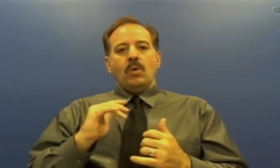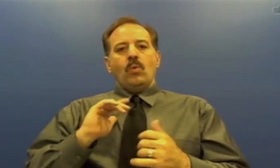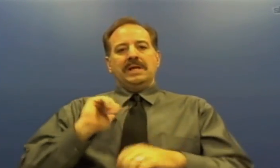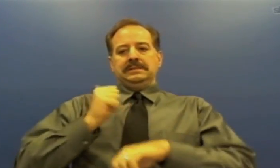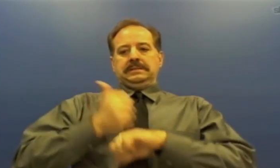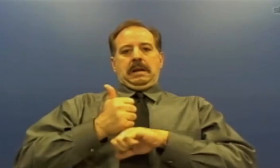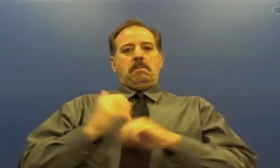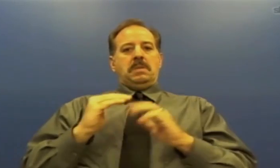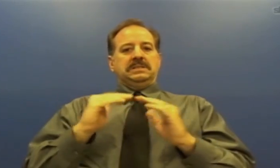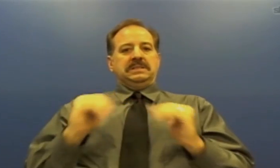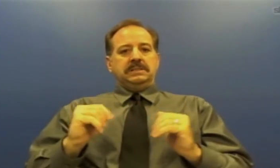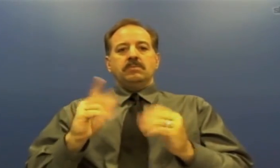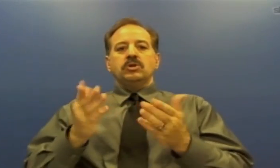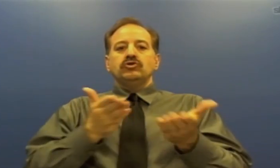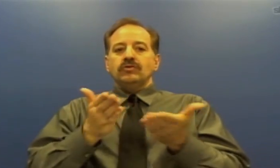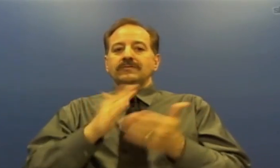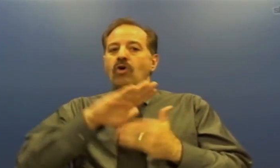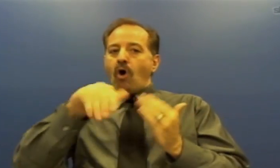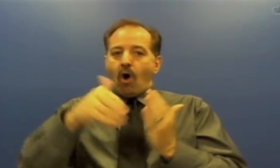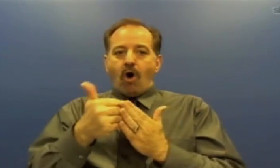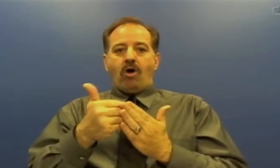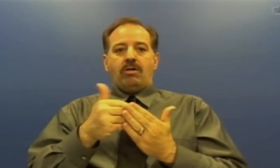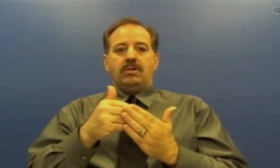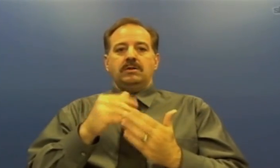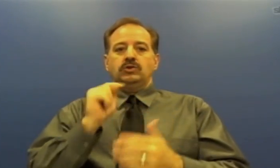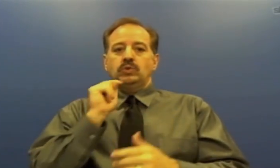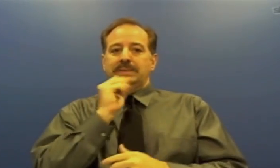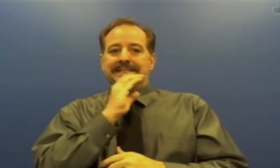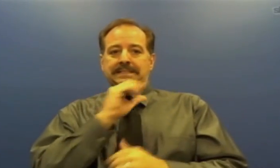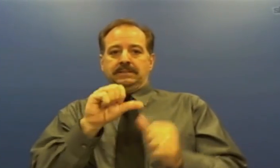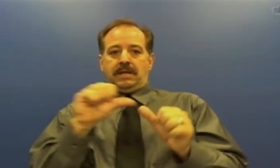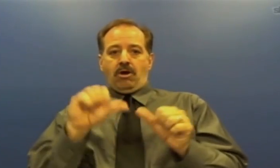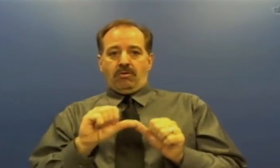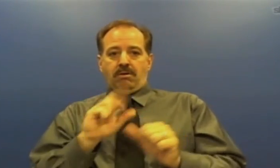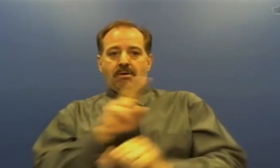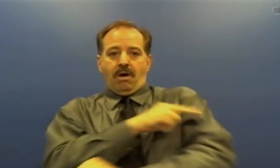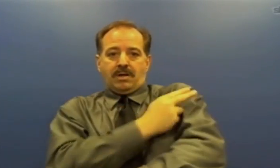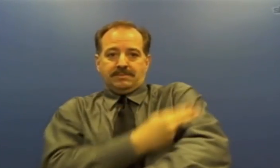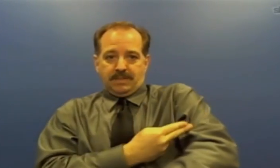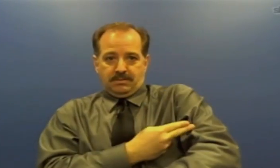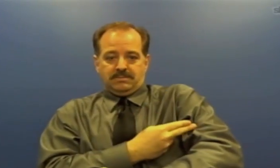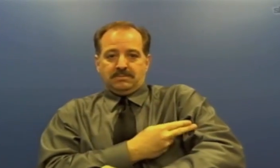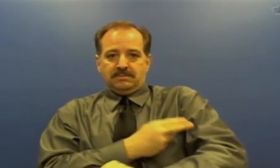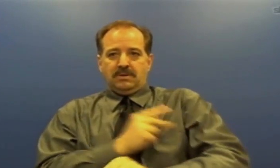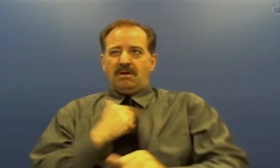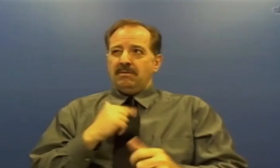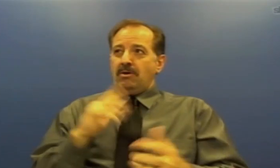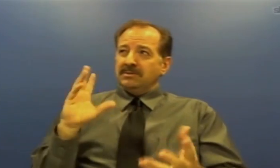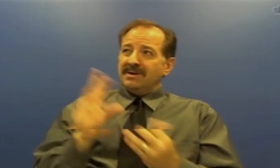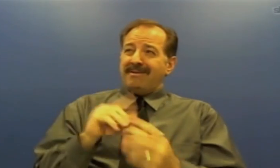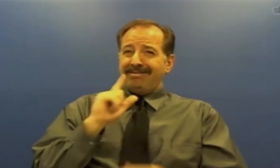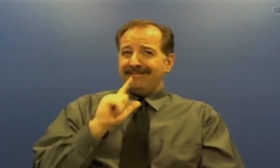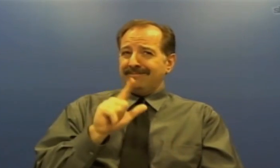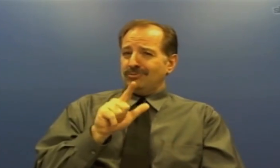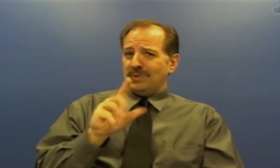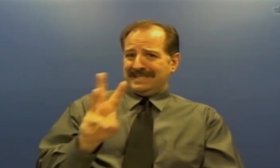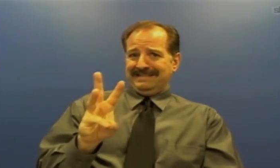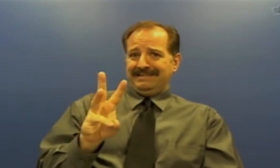VRI is used today is that there is a system that provides services to all of the Twin City area hospitals. So we're